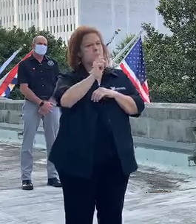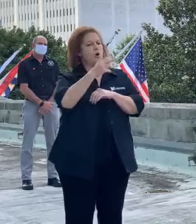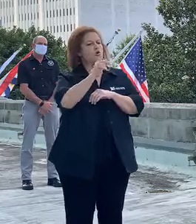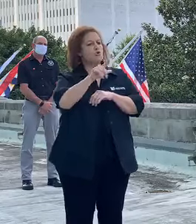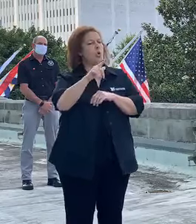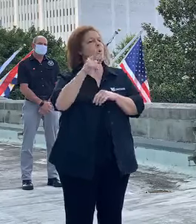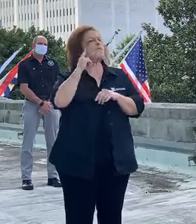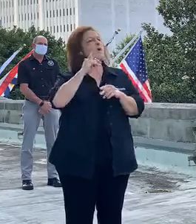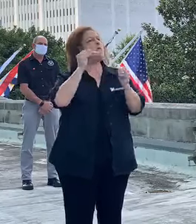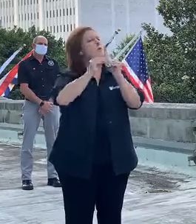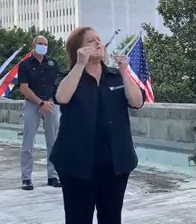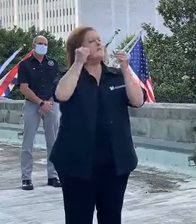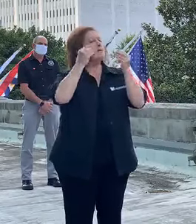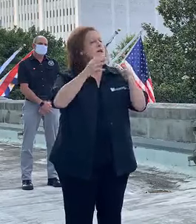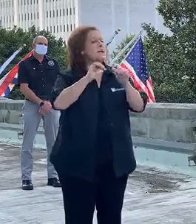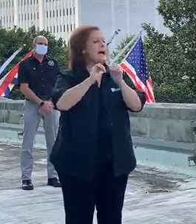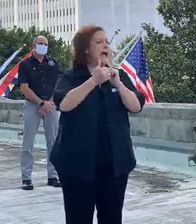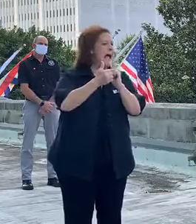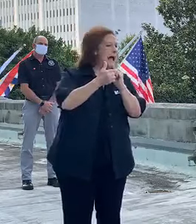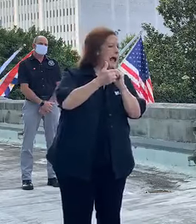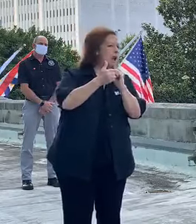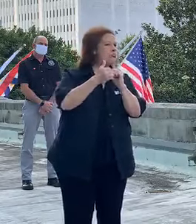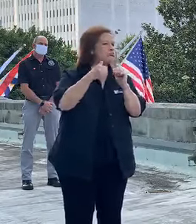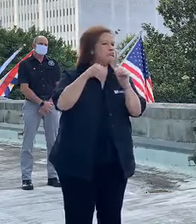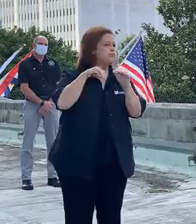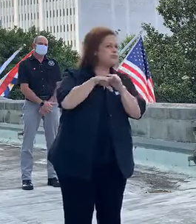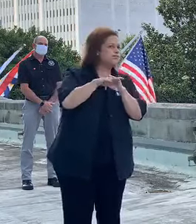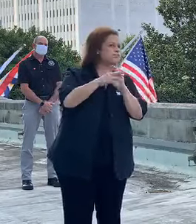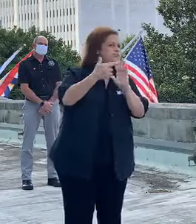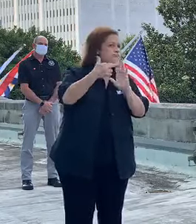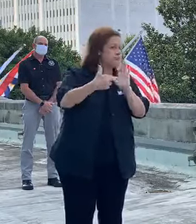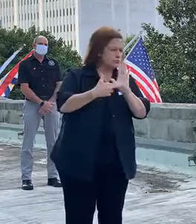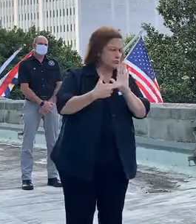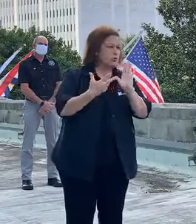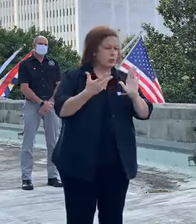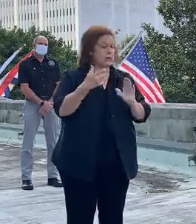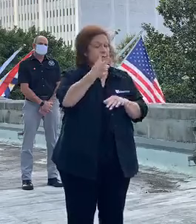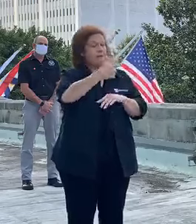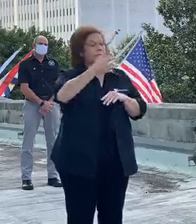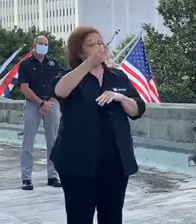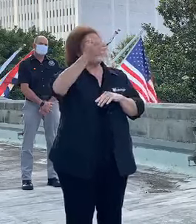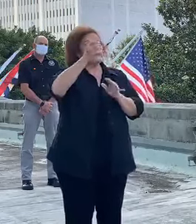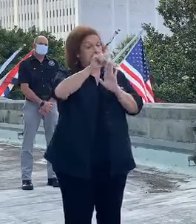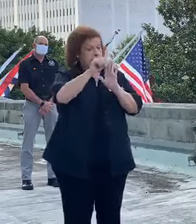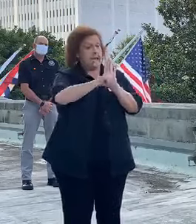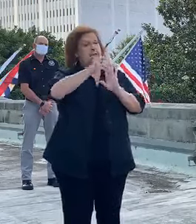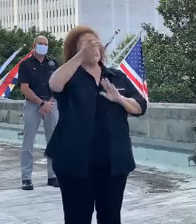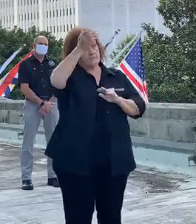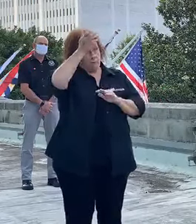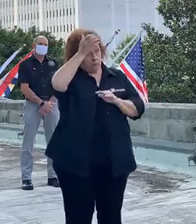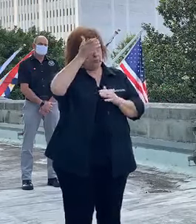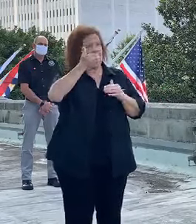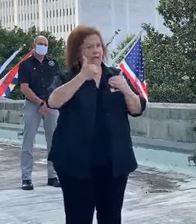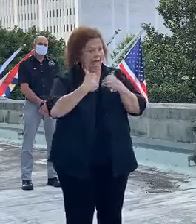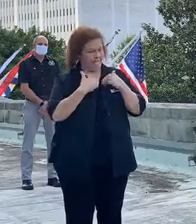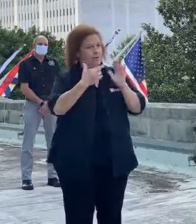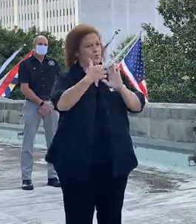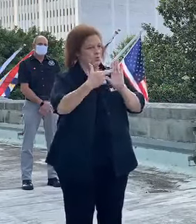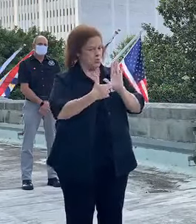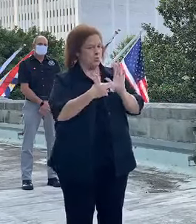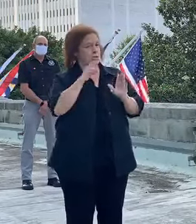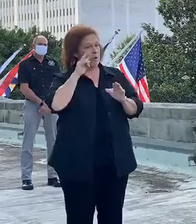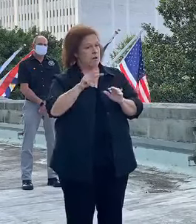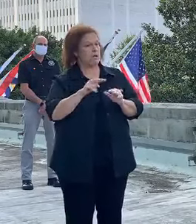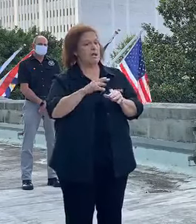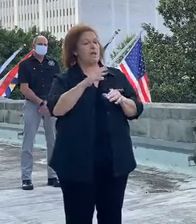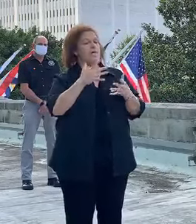reopening guidance. Great guidance, I'm telling you, that the state fire marshal has created. The website